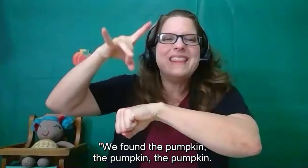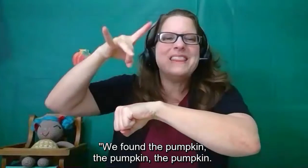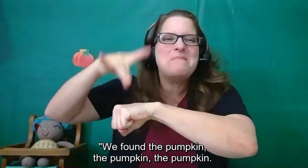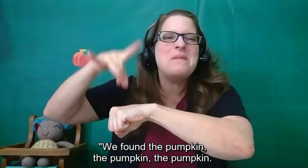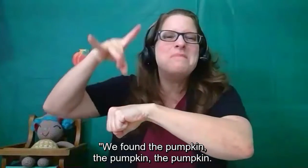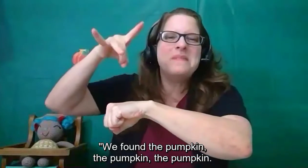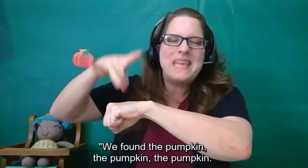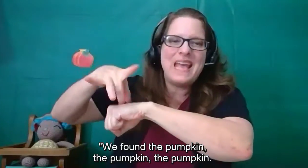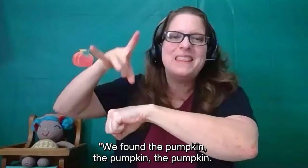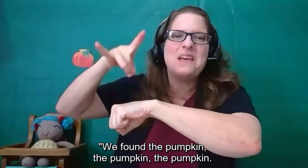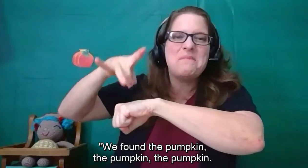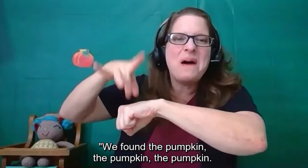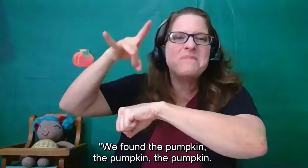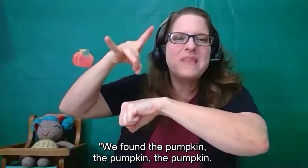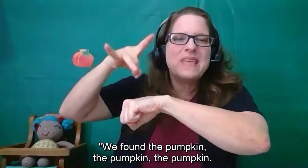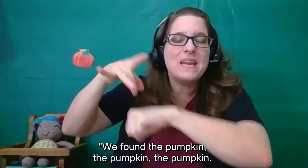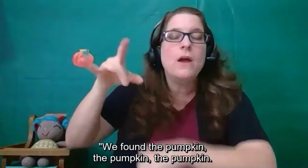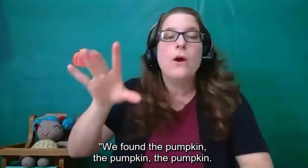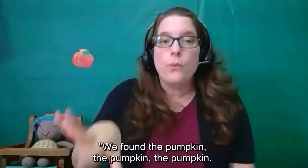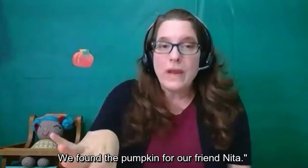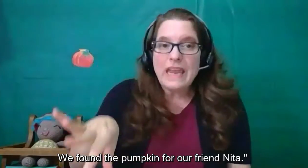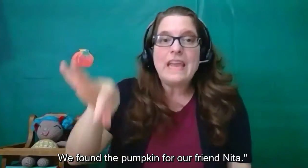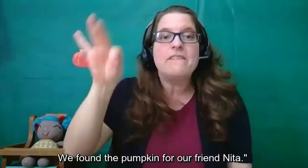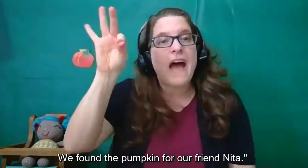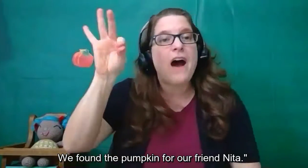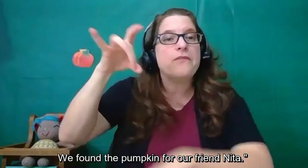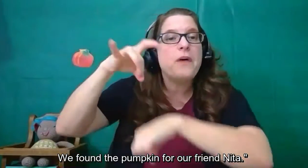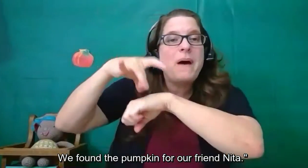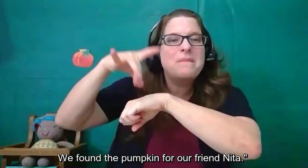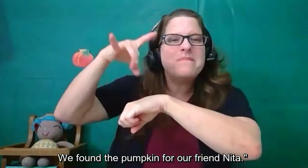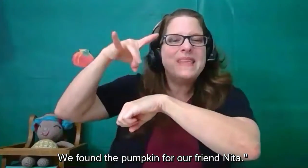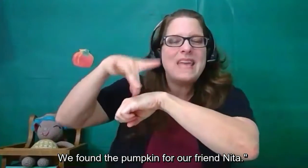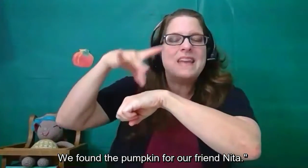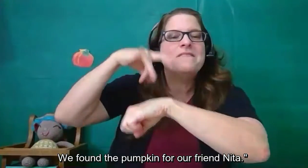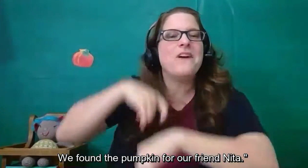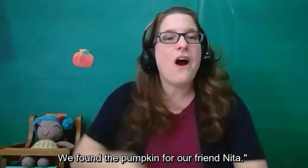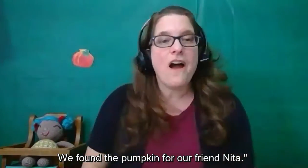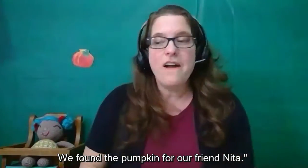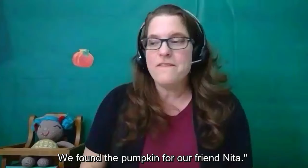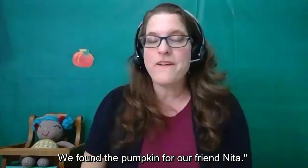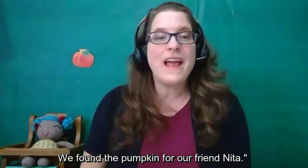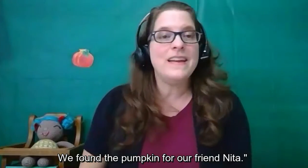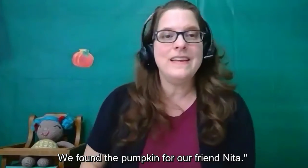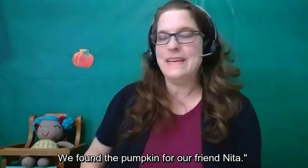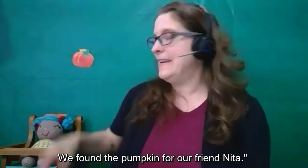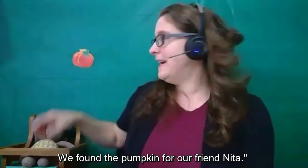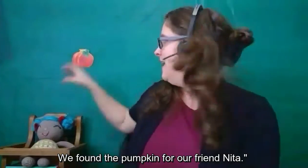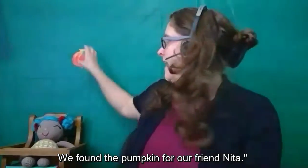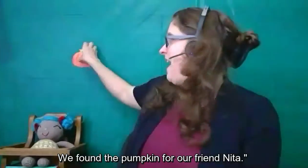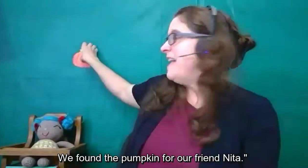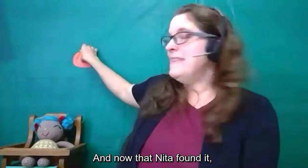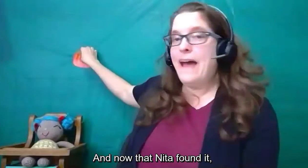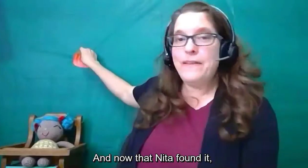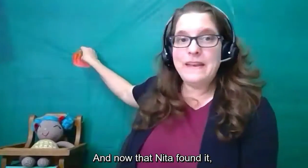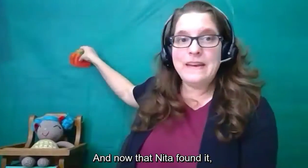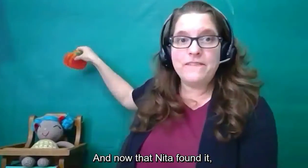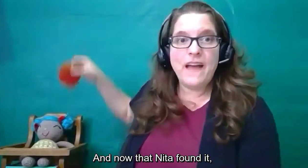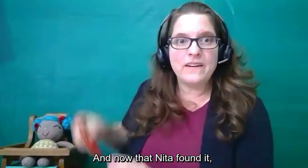the pumpkin, the pumpkin. We found the pumpkin for our friend Nita. And now that Nita found it,